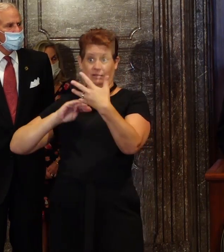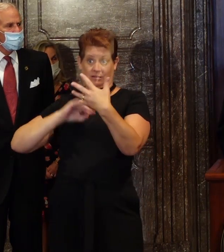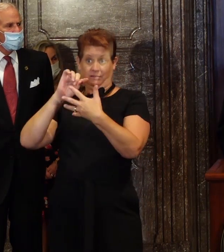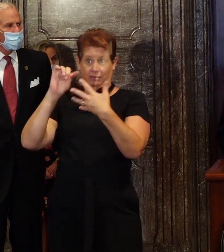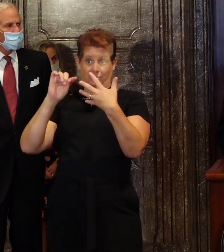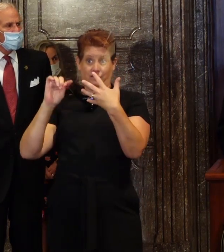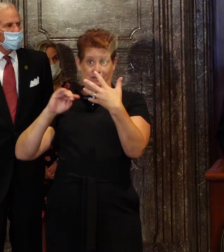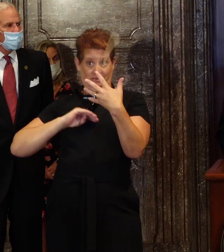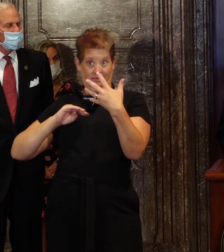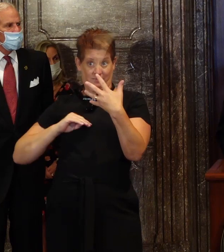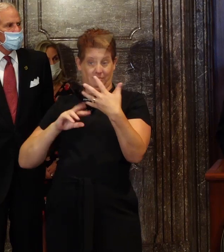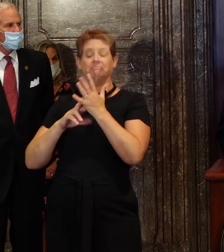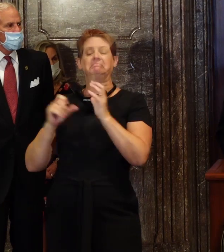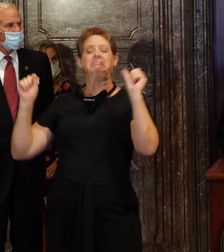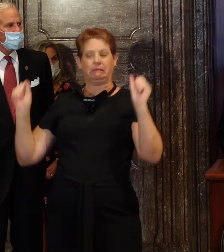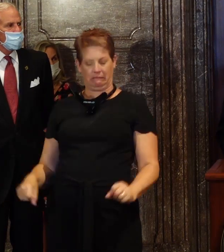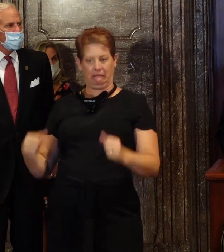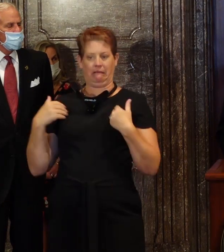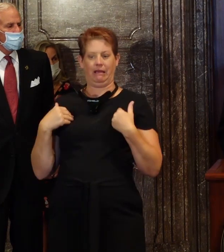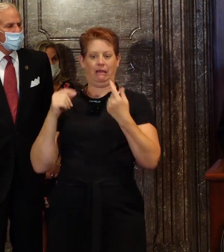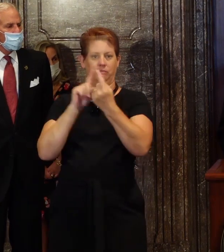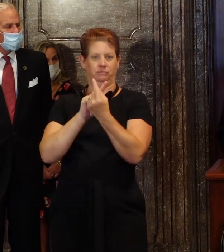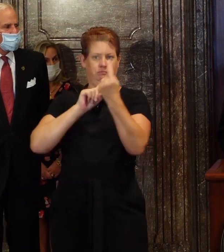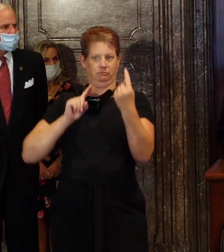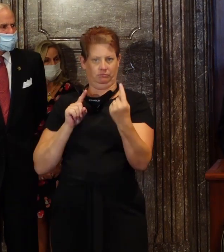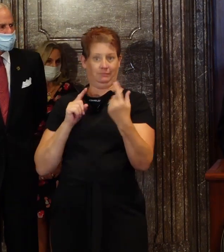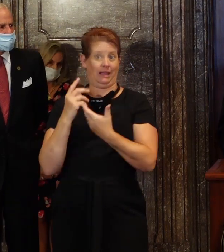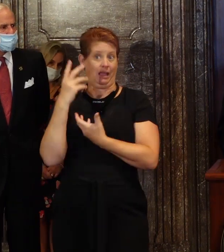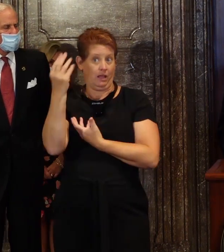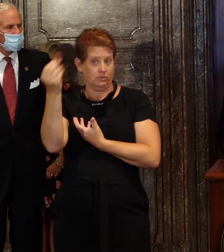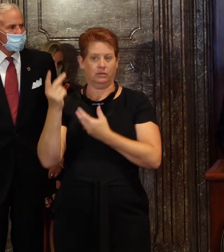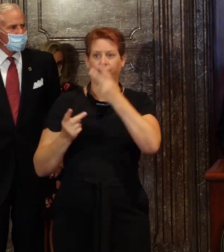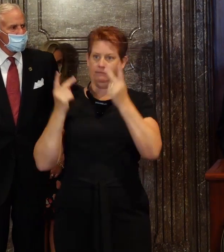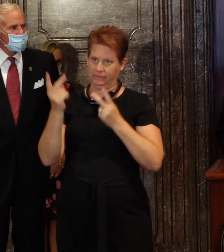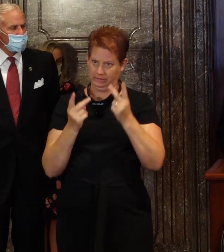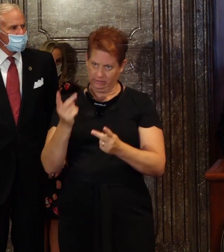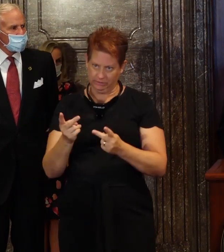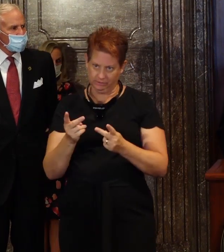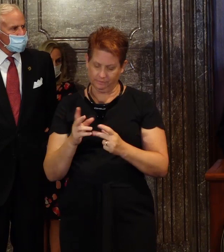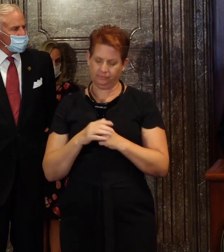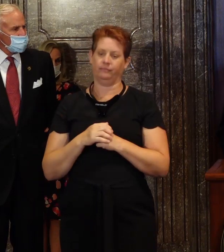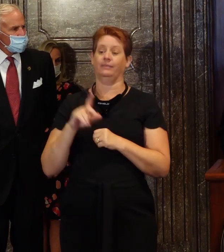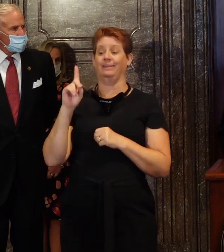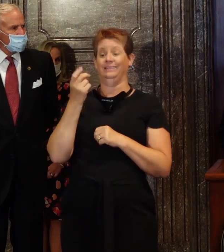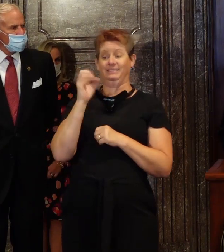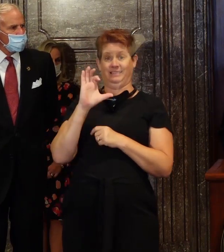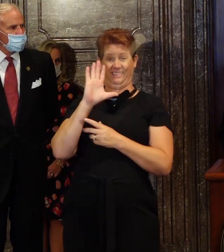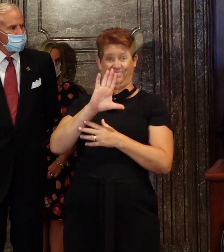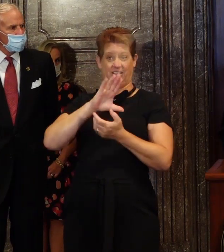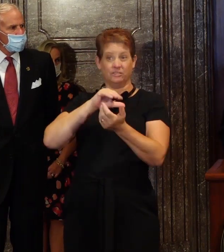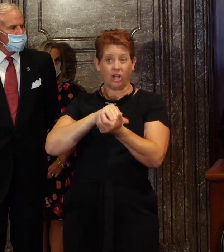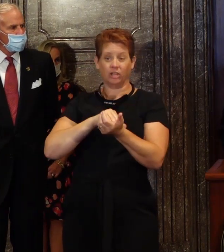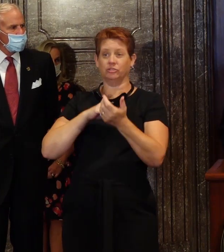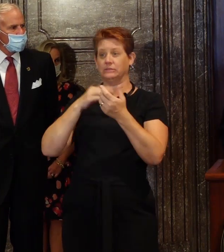to implement socially distanced outdoor visits. DHEC's doctors and medical experts have worked